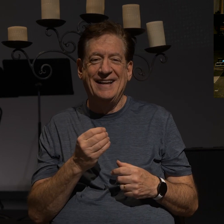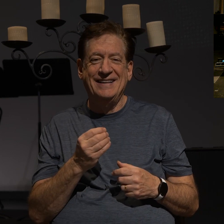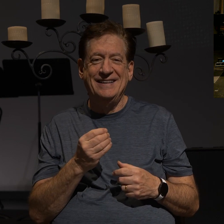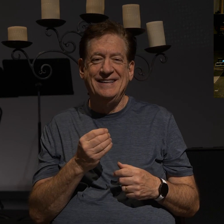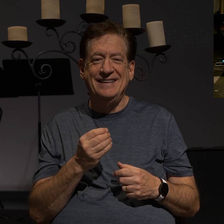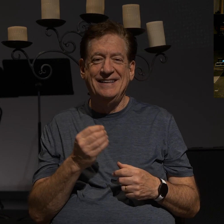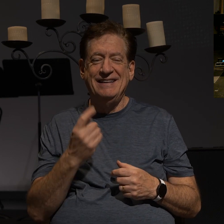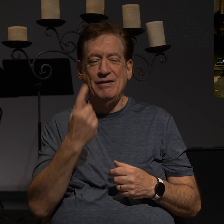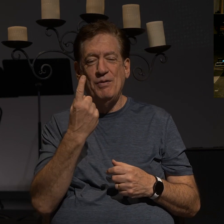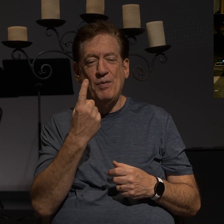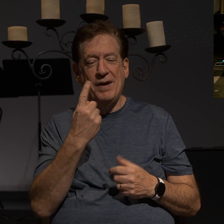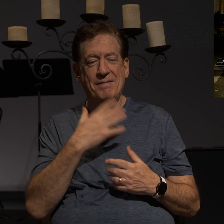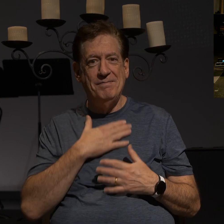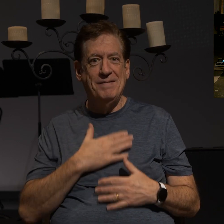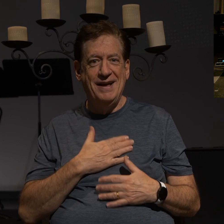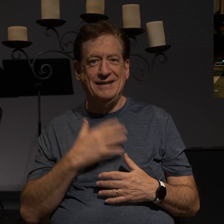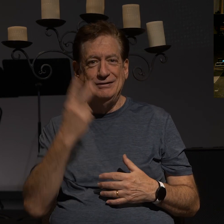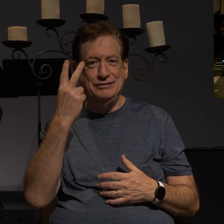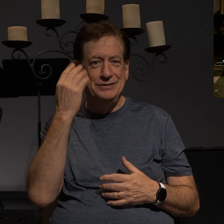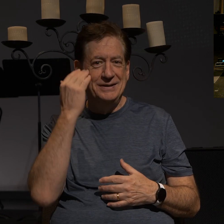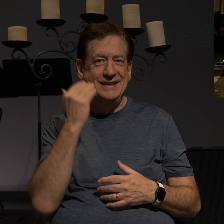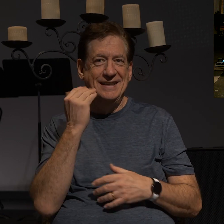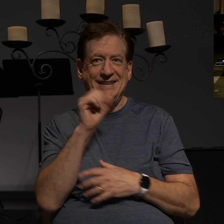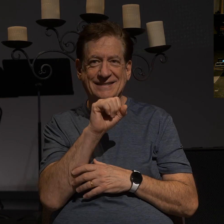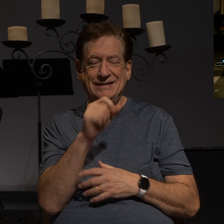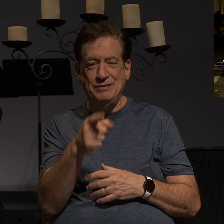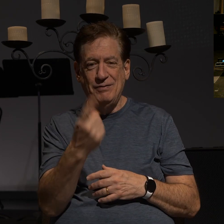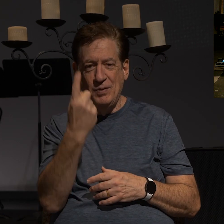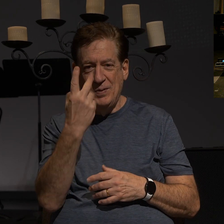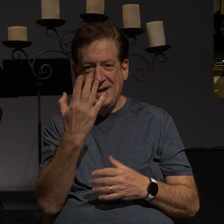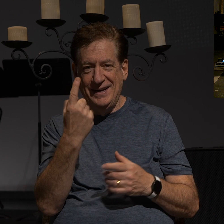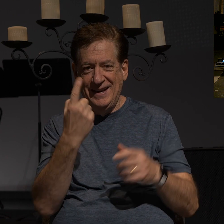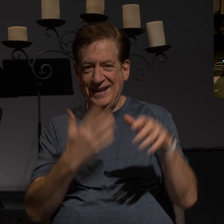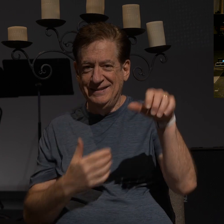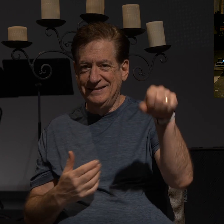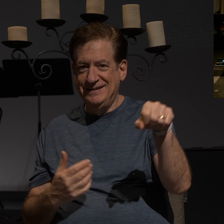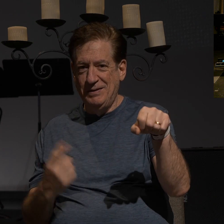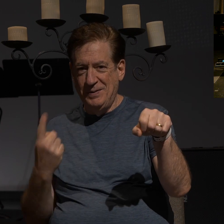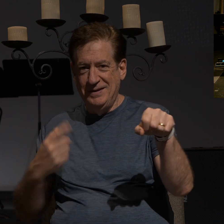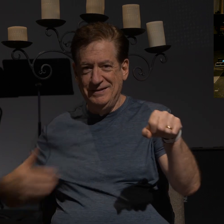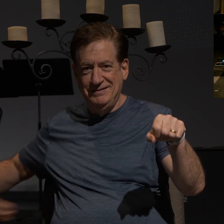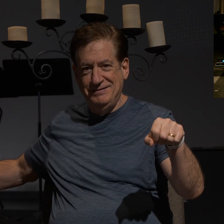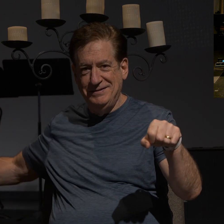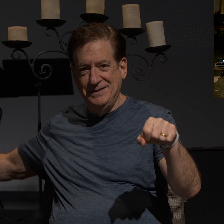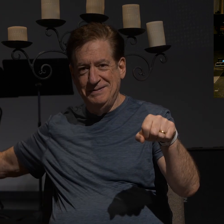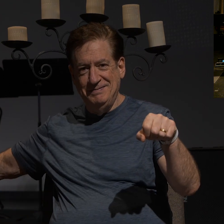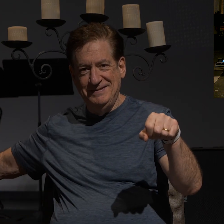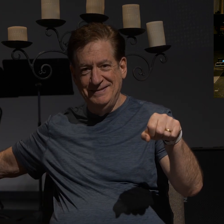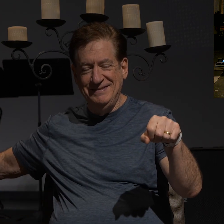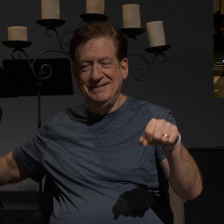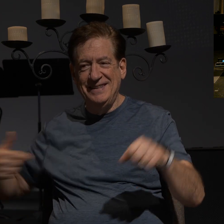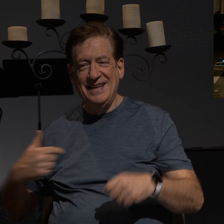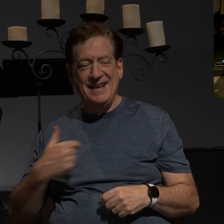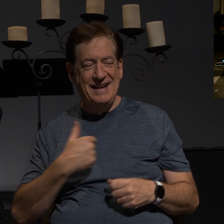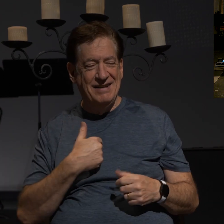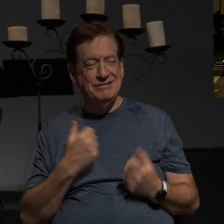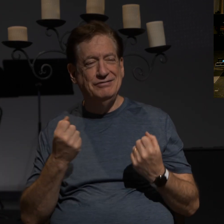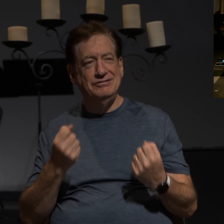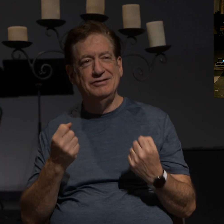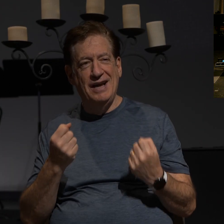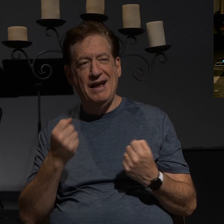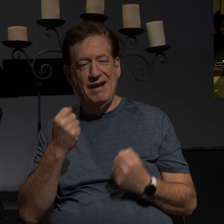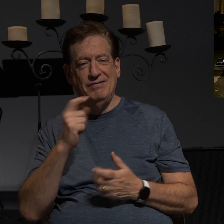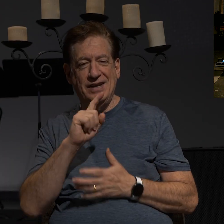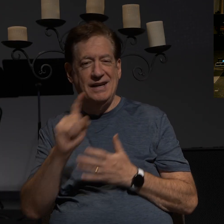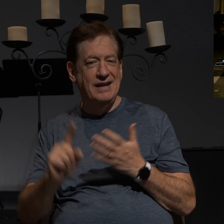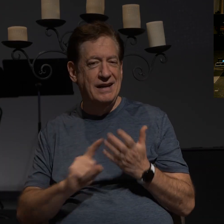almost as if there was one body with two heads, and you would have one hand on the steering wheel and one hand around me. And we would drive for